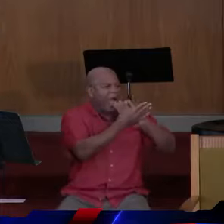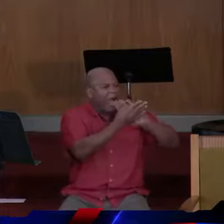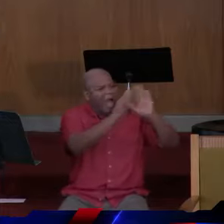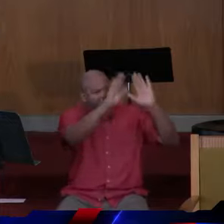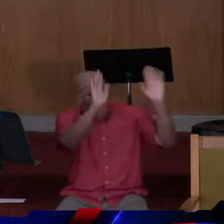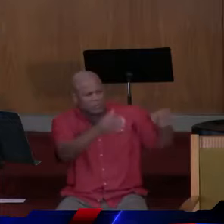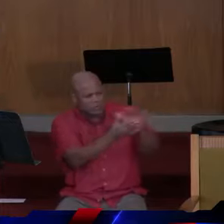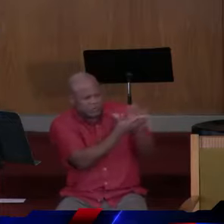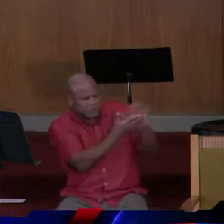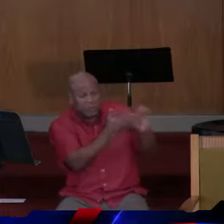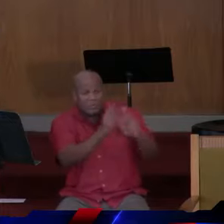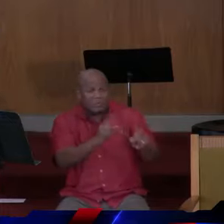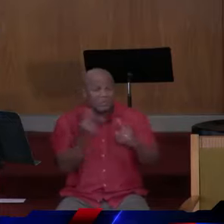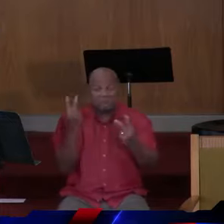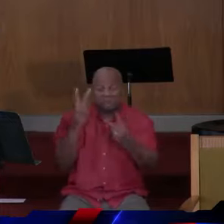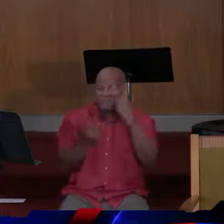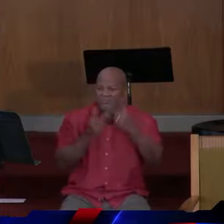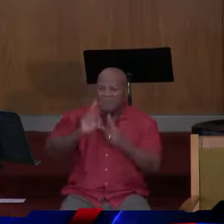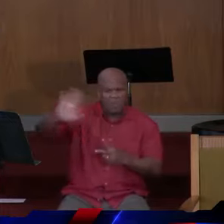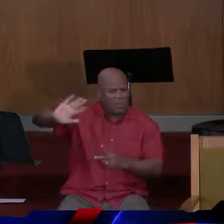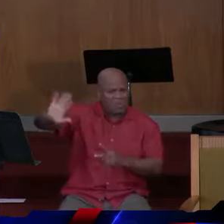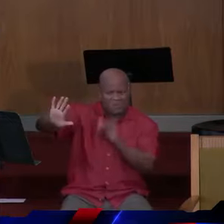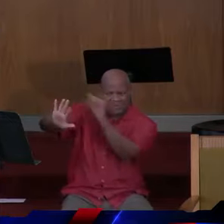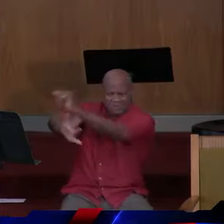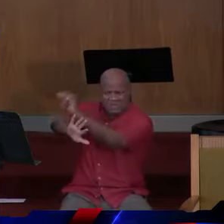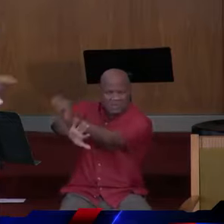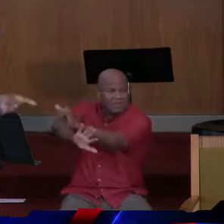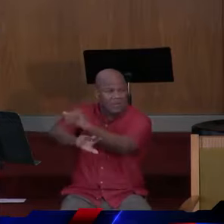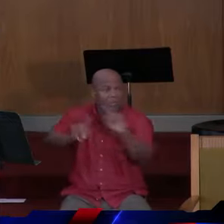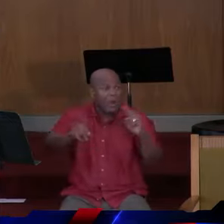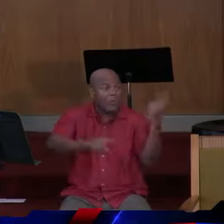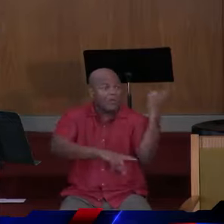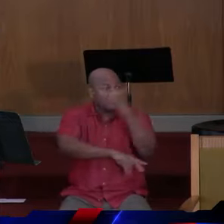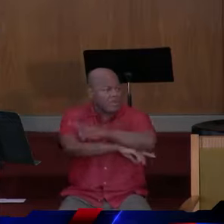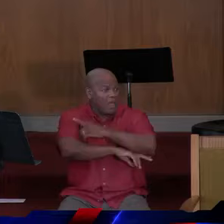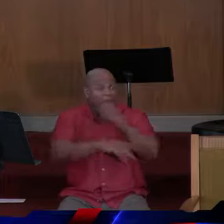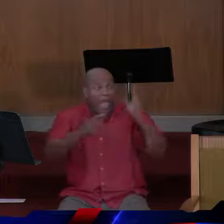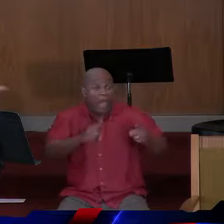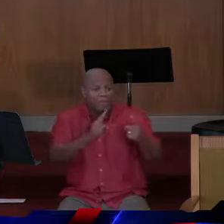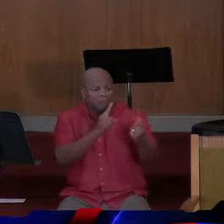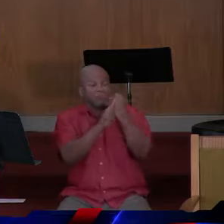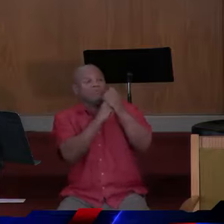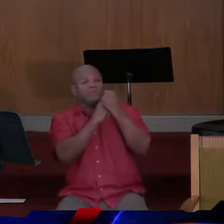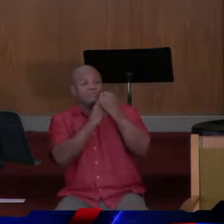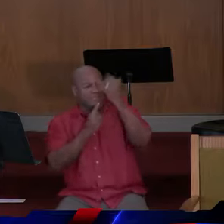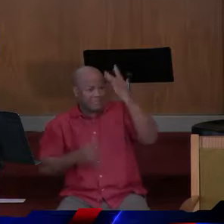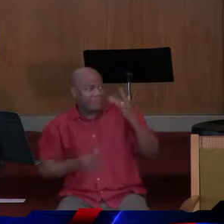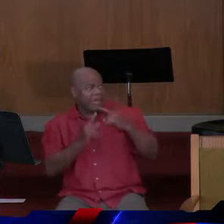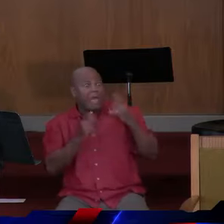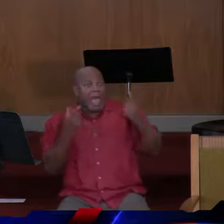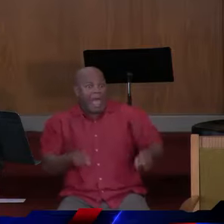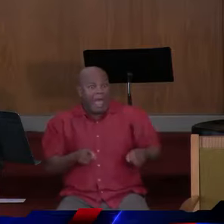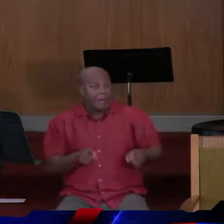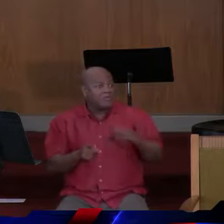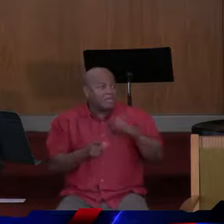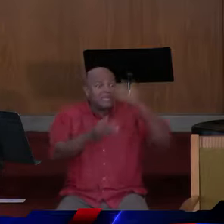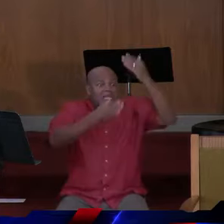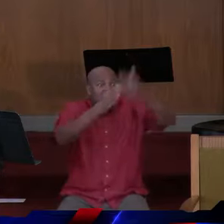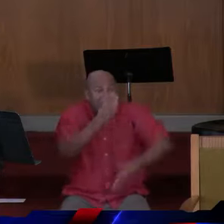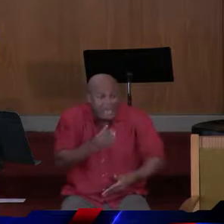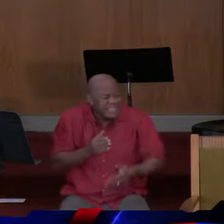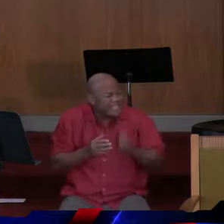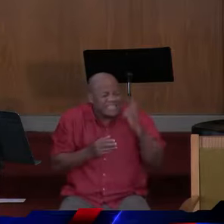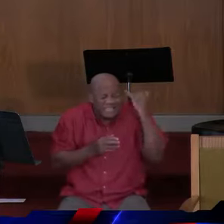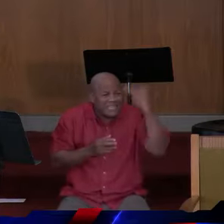I keep folk from visiting. But one day, I may get sick. But if I get sick, it won't be the end of me. Even if